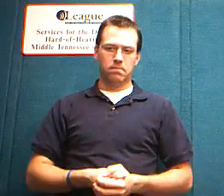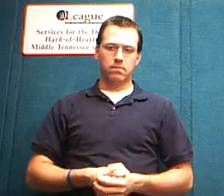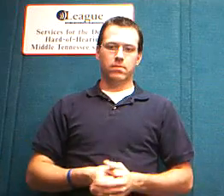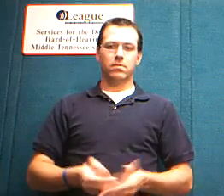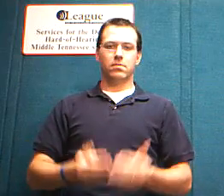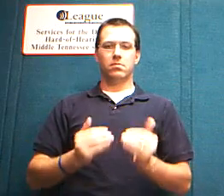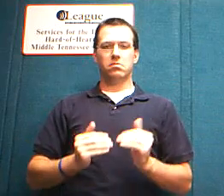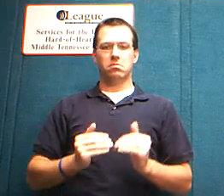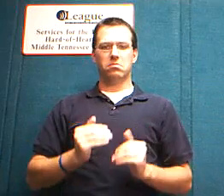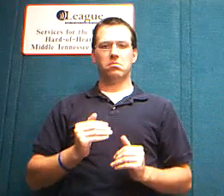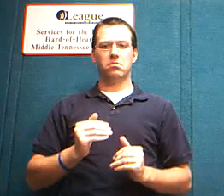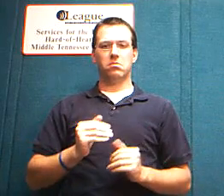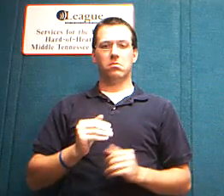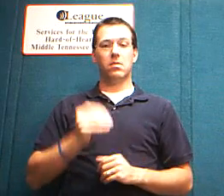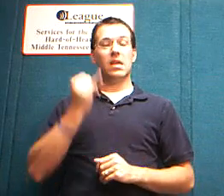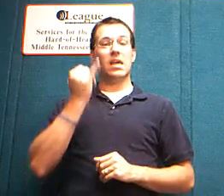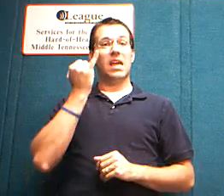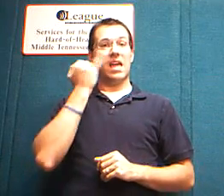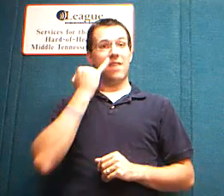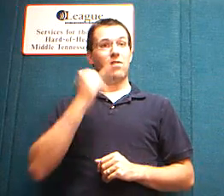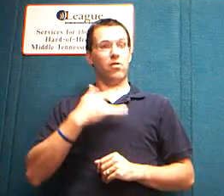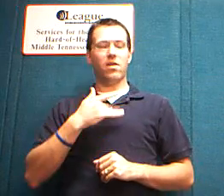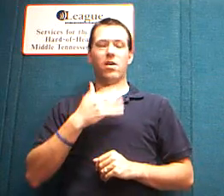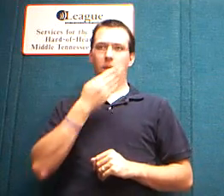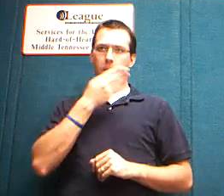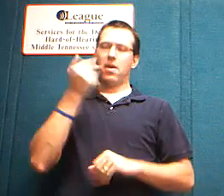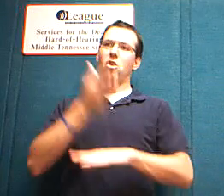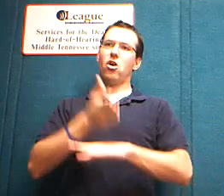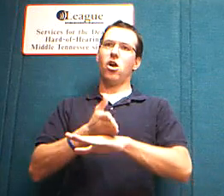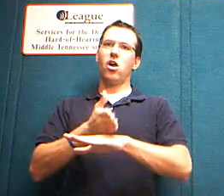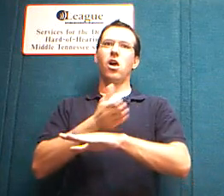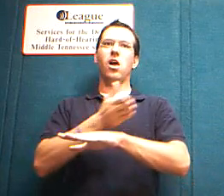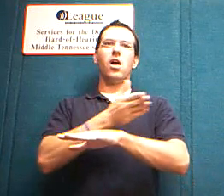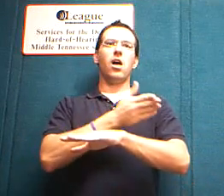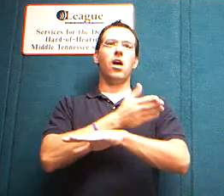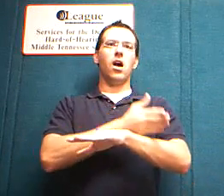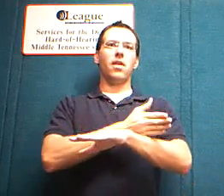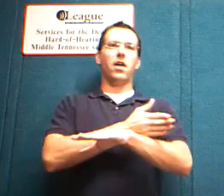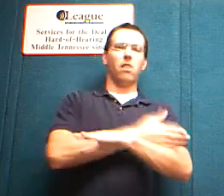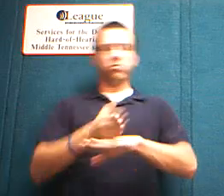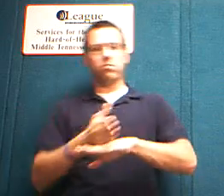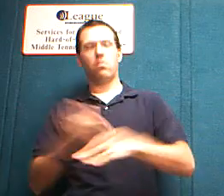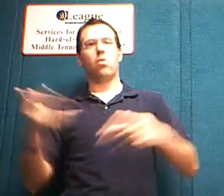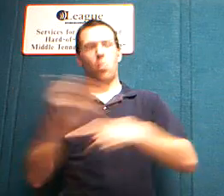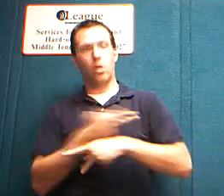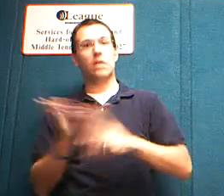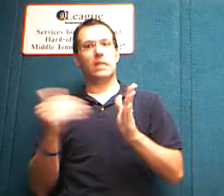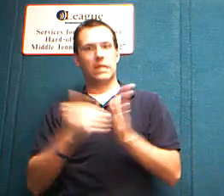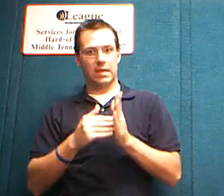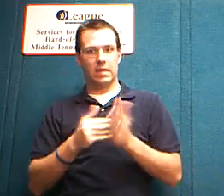Flu-like symptoms improve, but then return with fever and a worse cough.